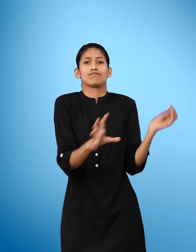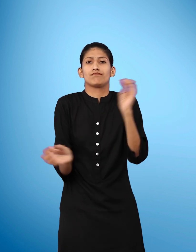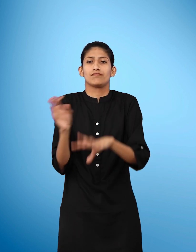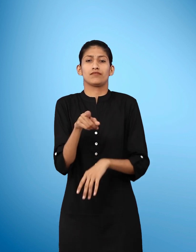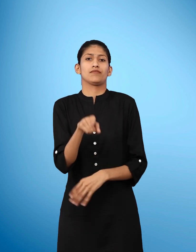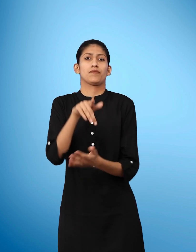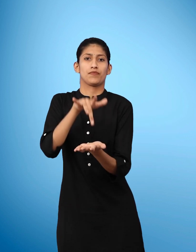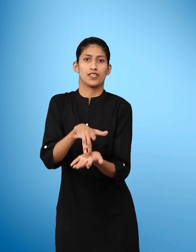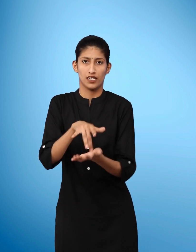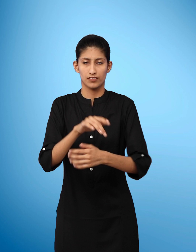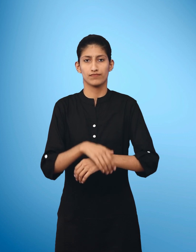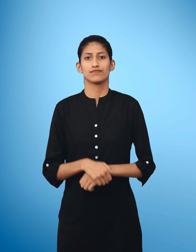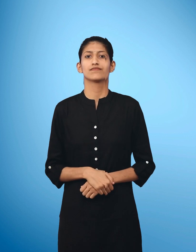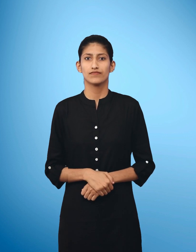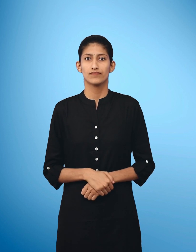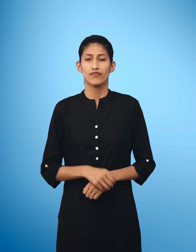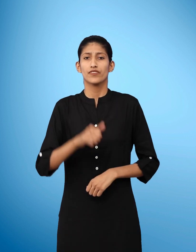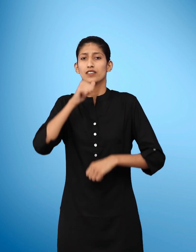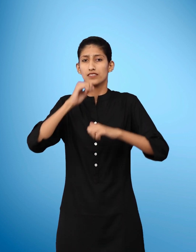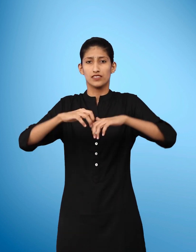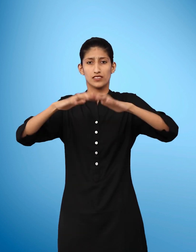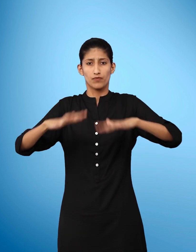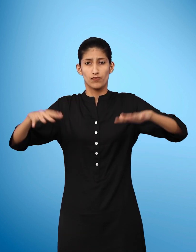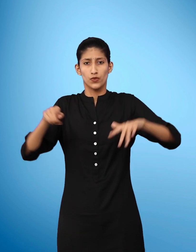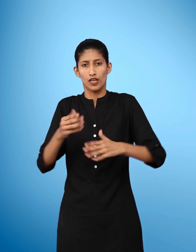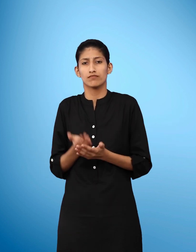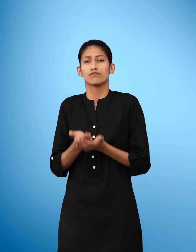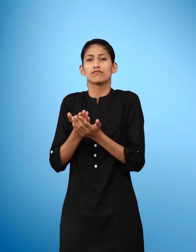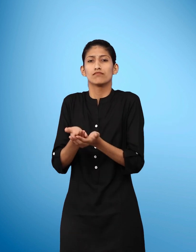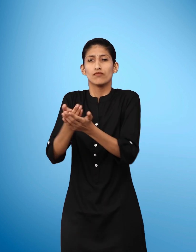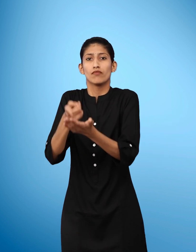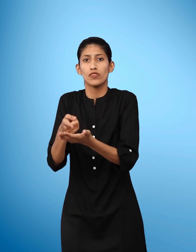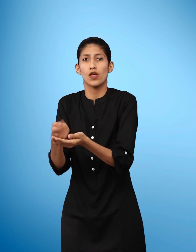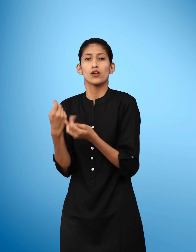Here are brought